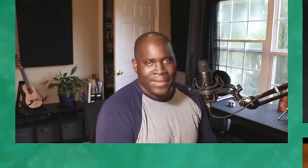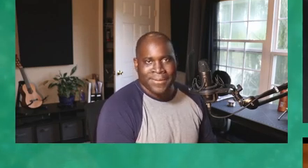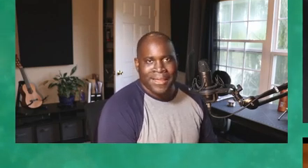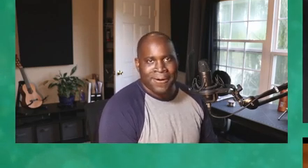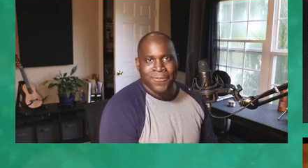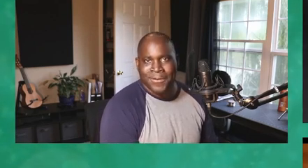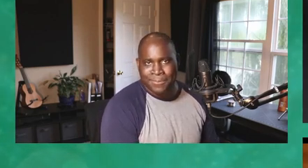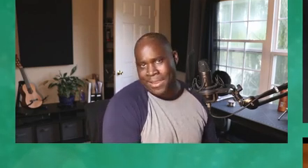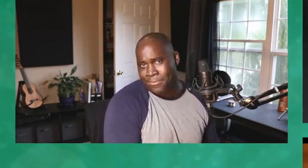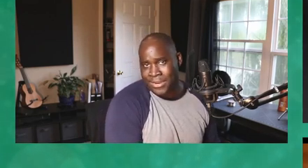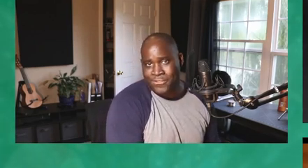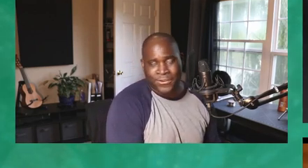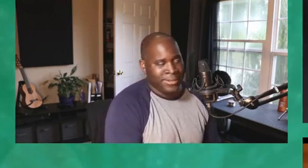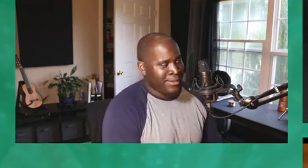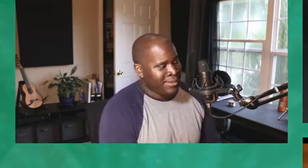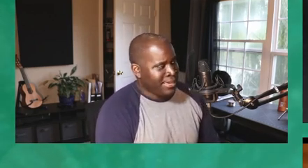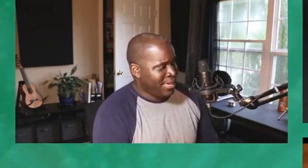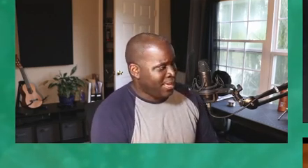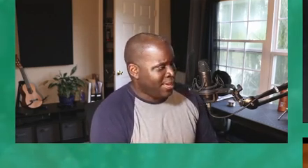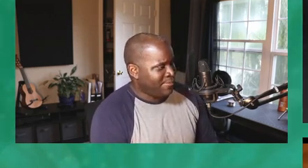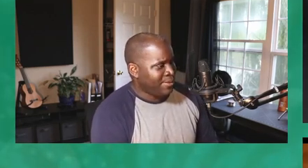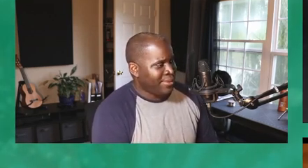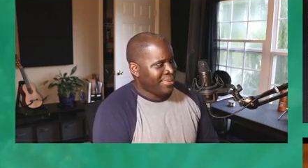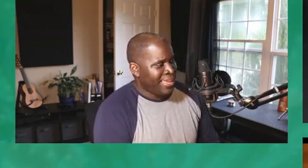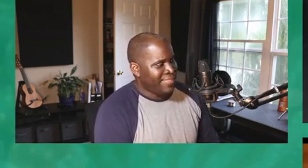there by the breach.